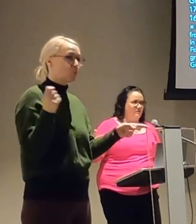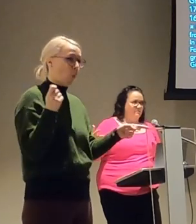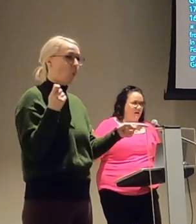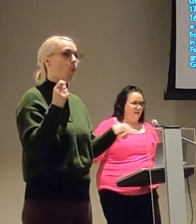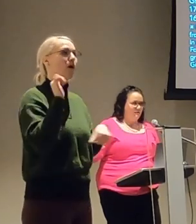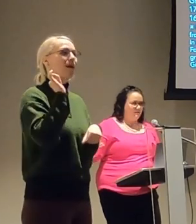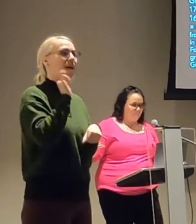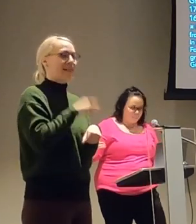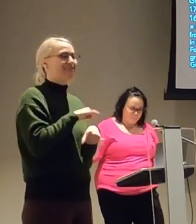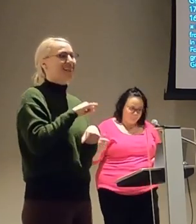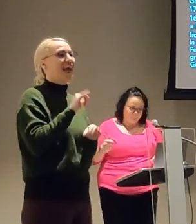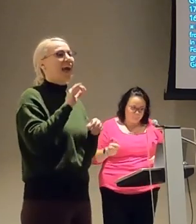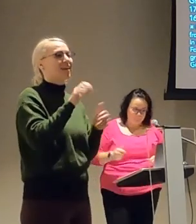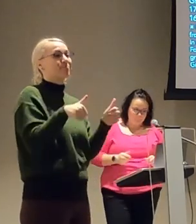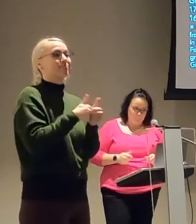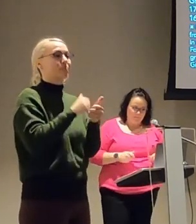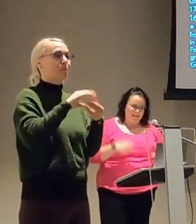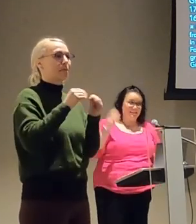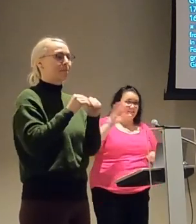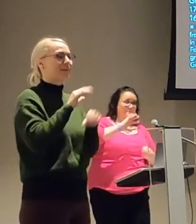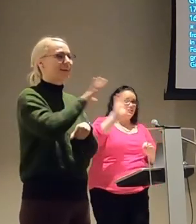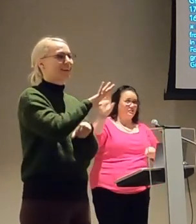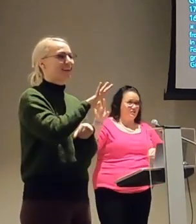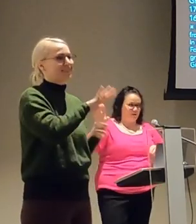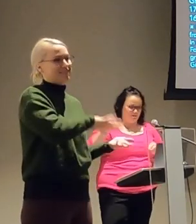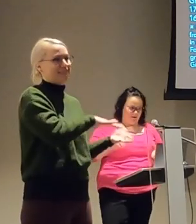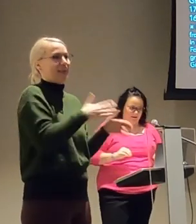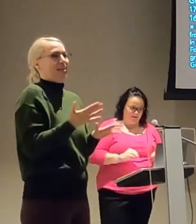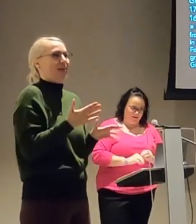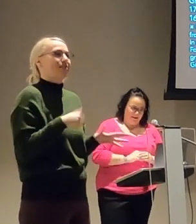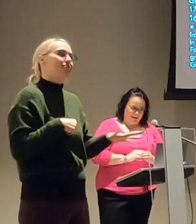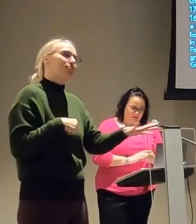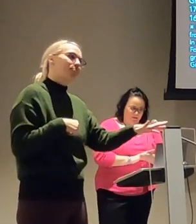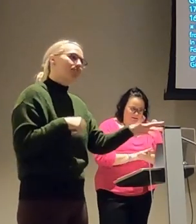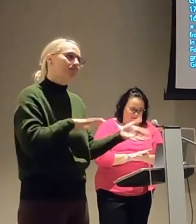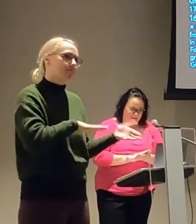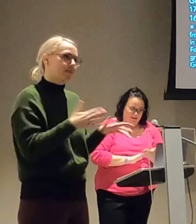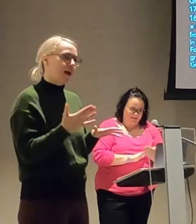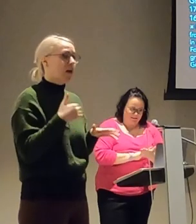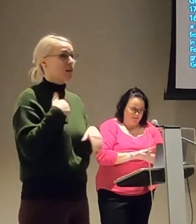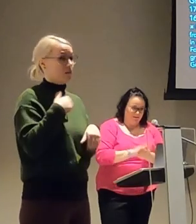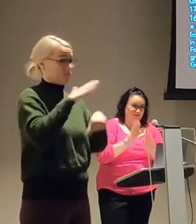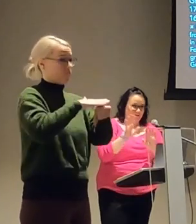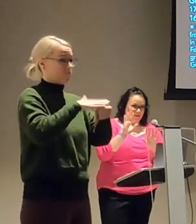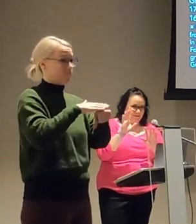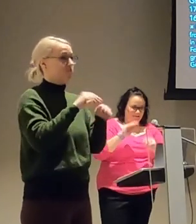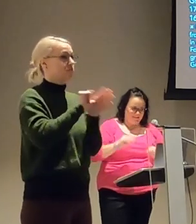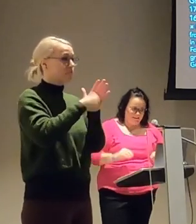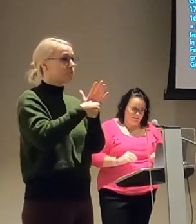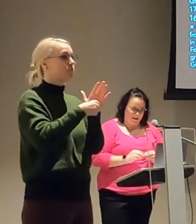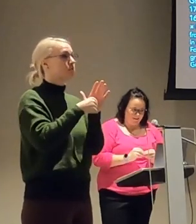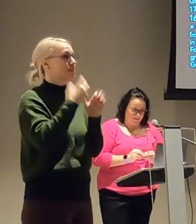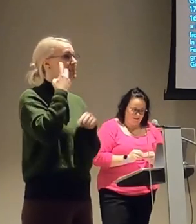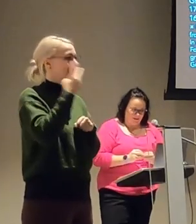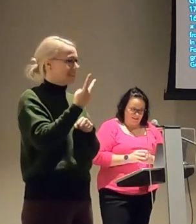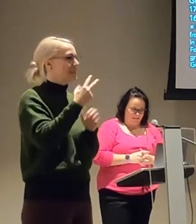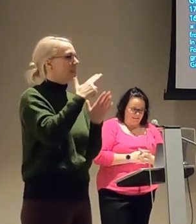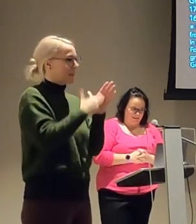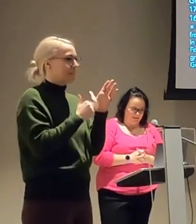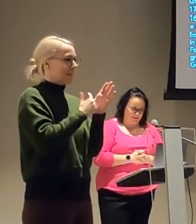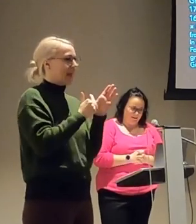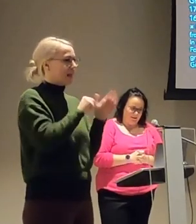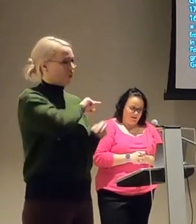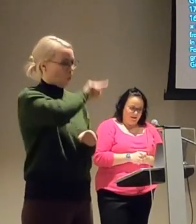his own demise. As I said, make sure to check the painting out in person because you can see a lot of these